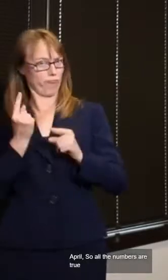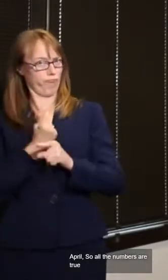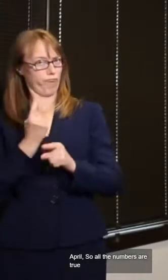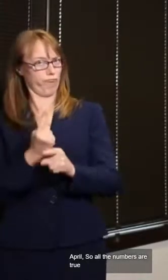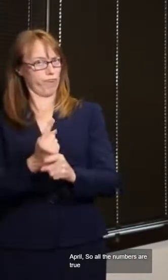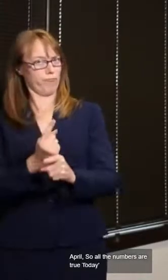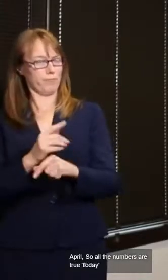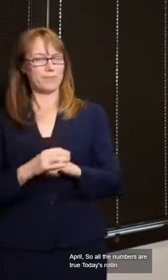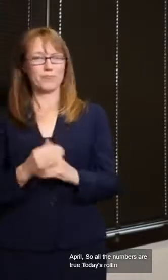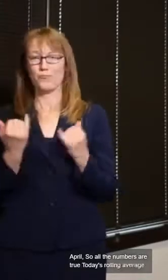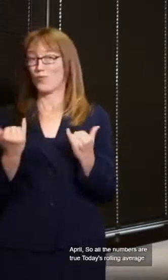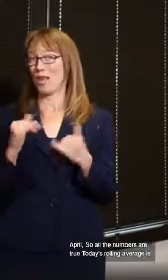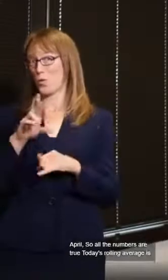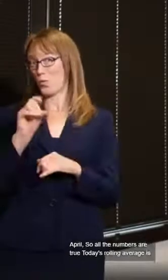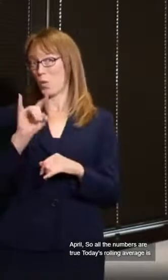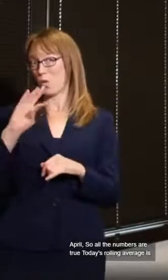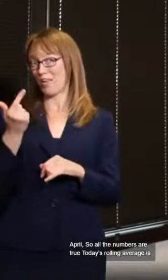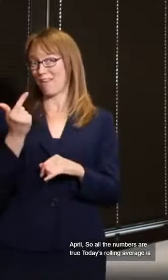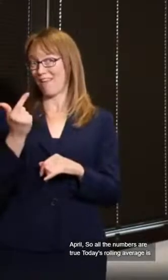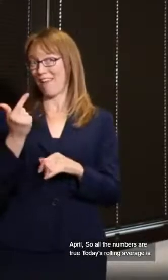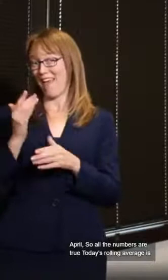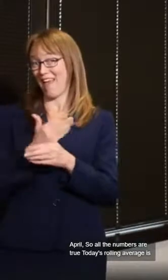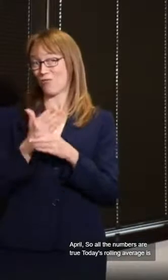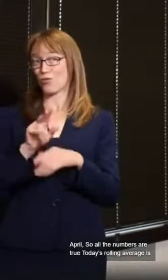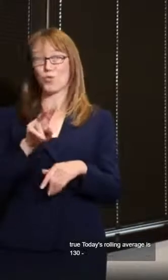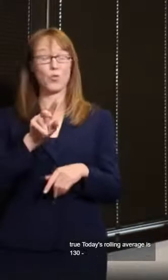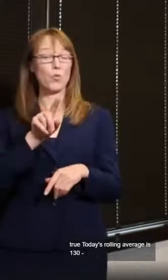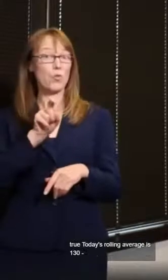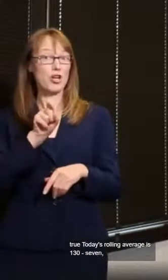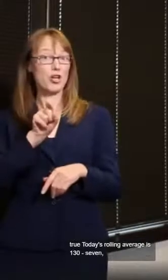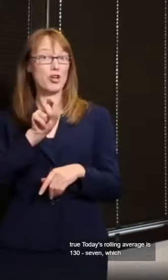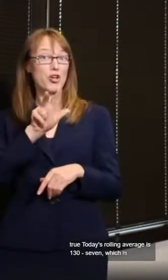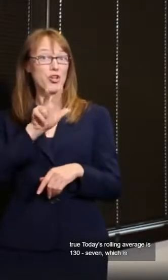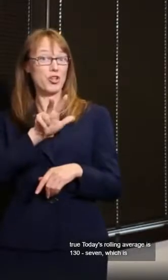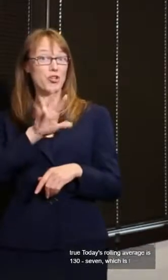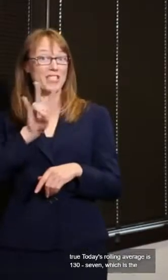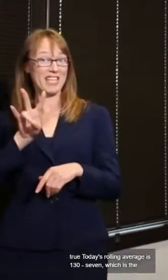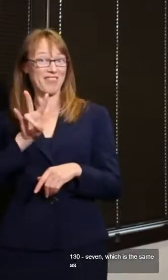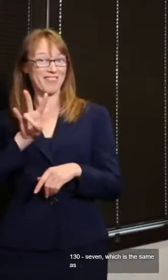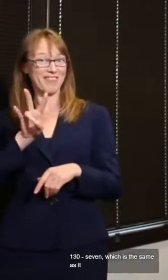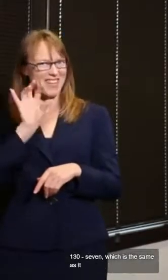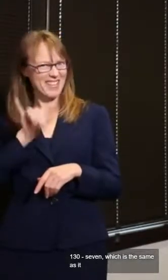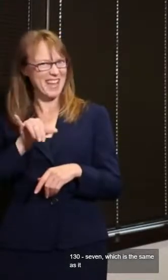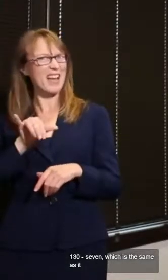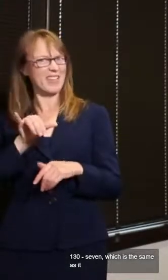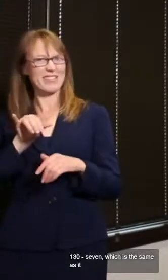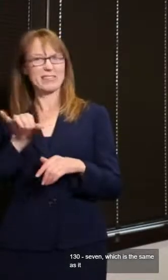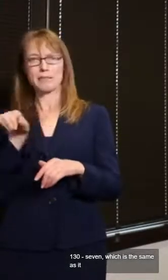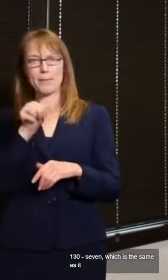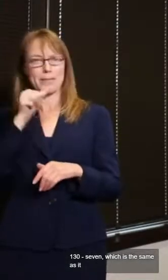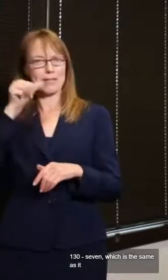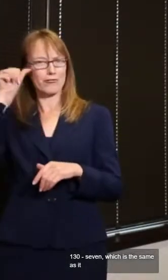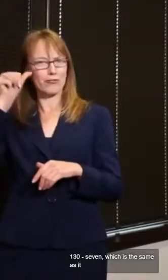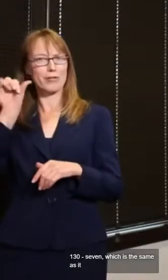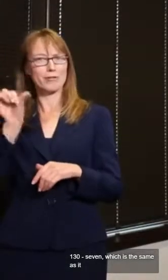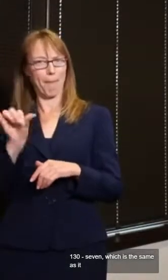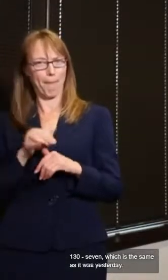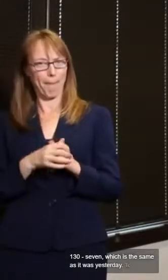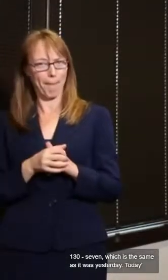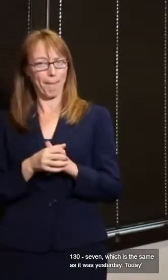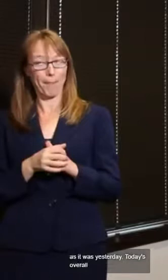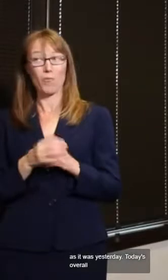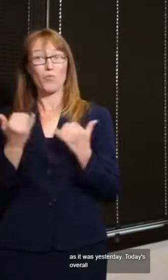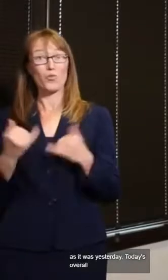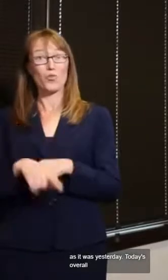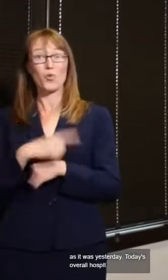Today's rolling average is 137, which is the same as it was yesterday. Today's overall hospital census